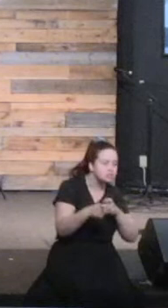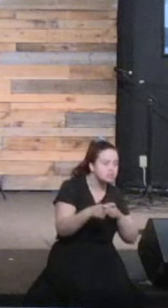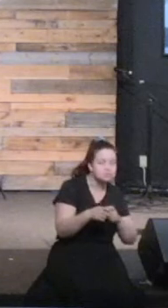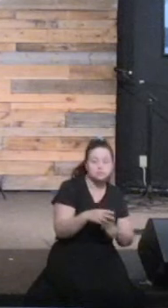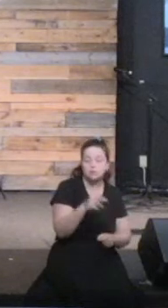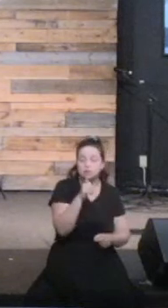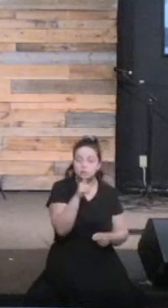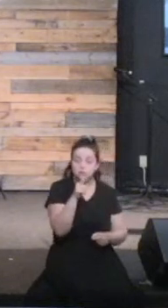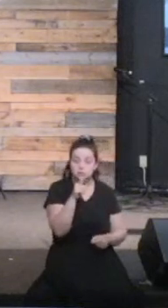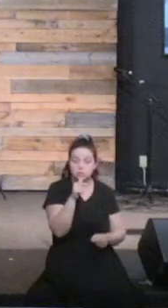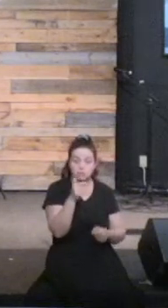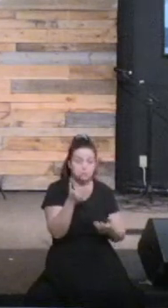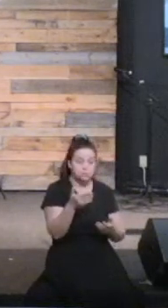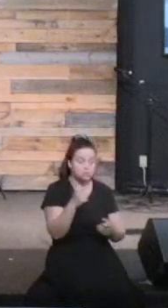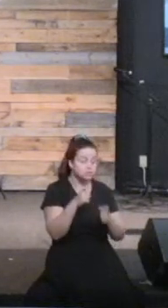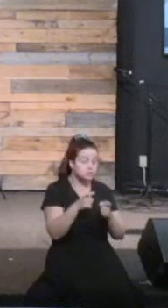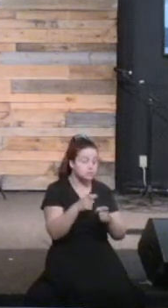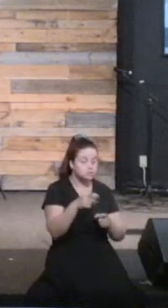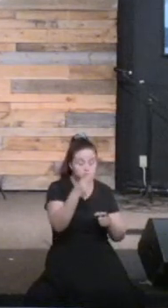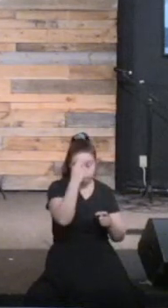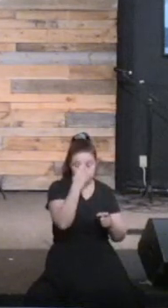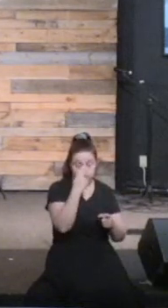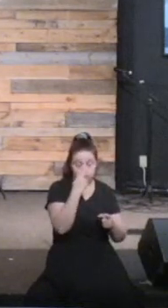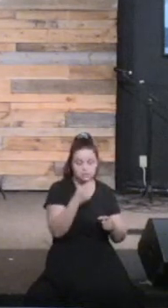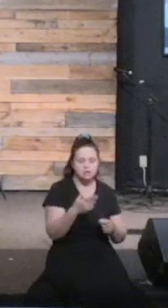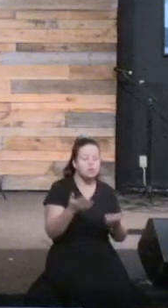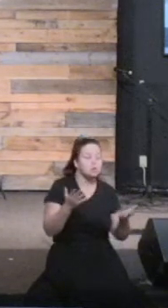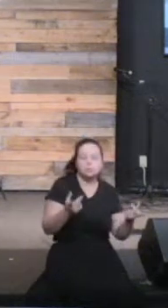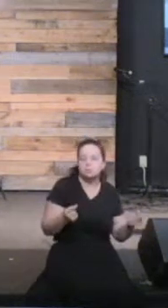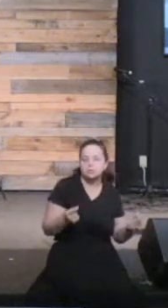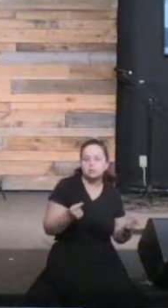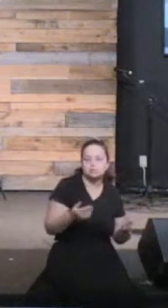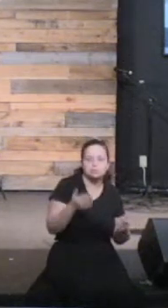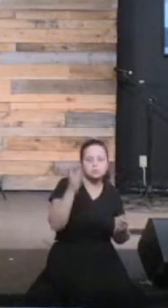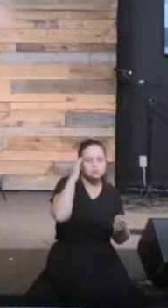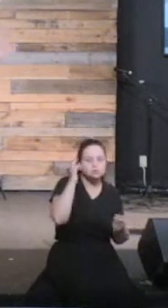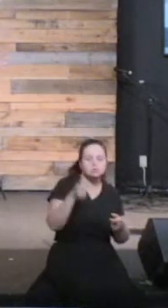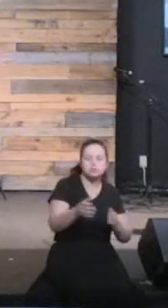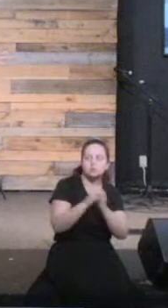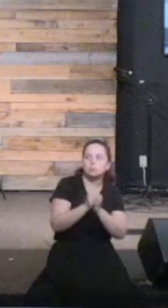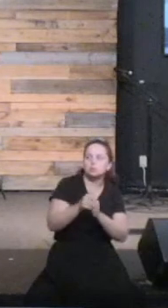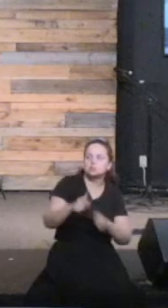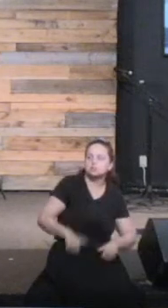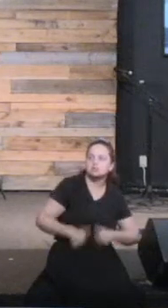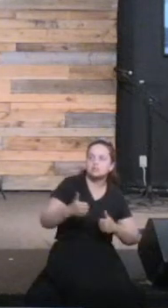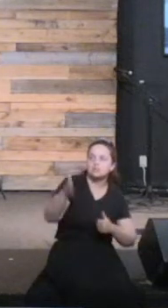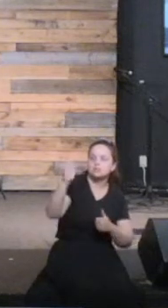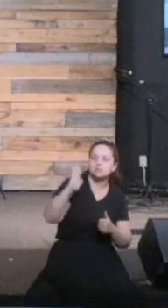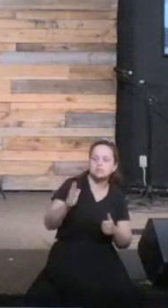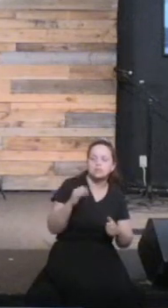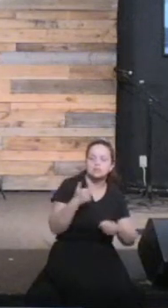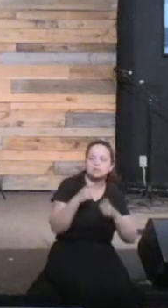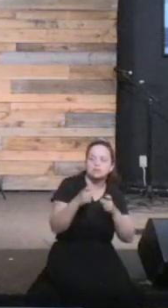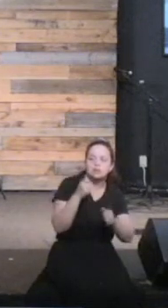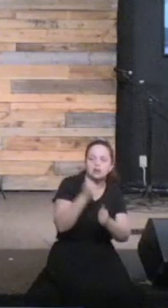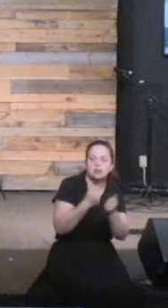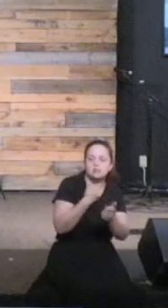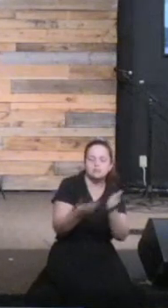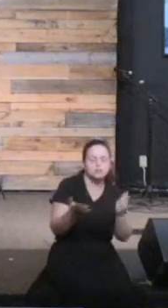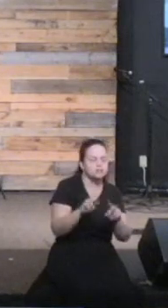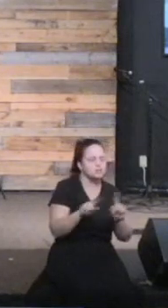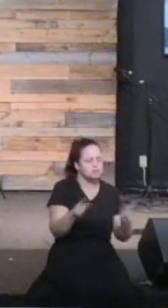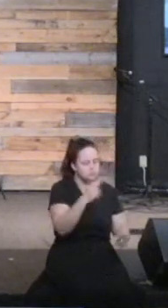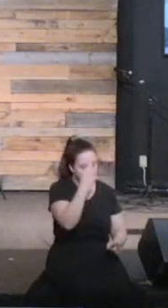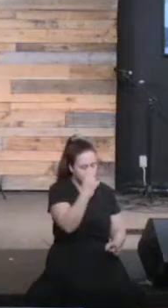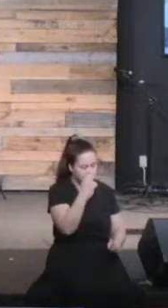what do you do when you know you worship the Living God who is over all and is all but Rome is sitting there trying to